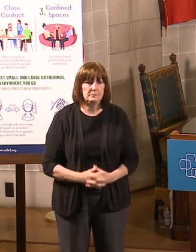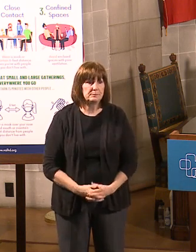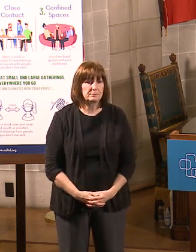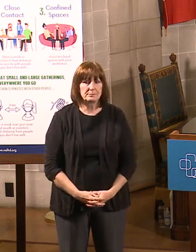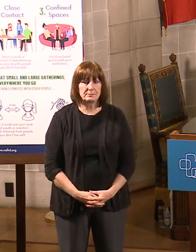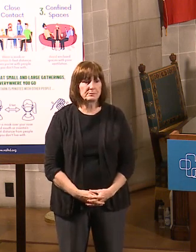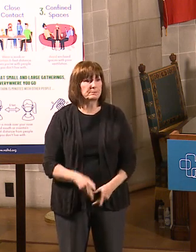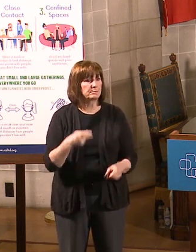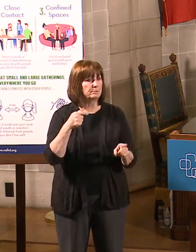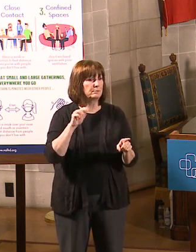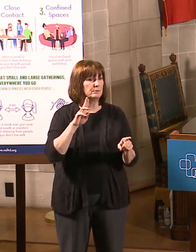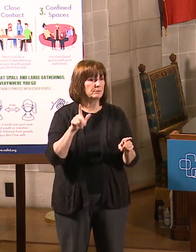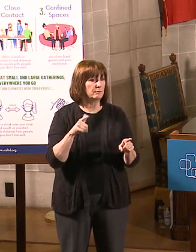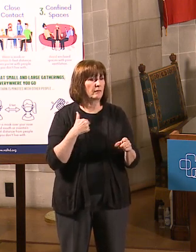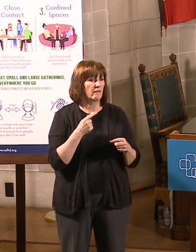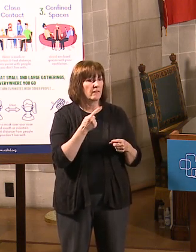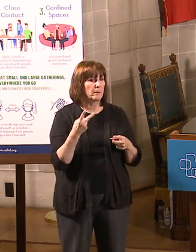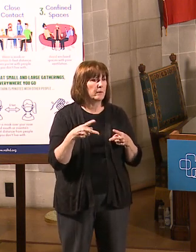Paul?